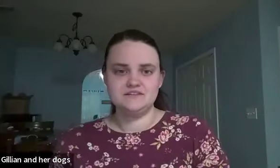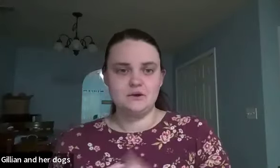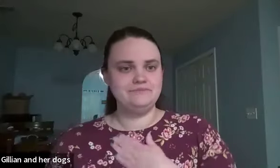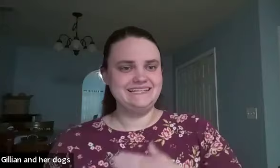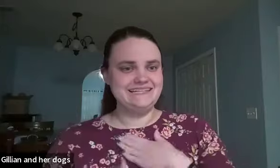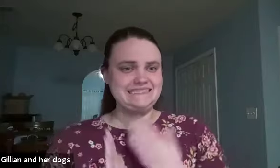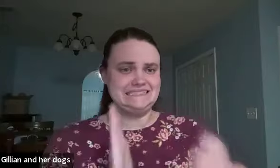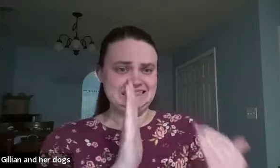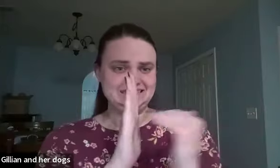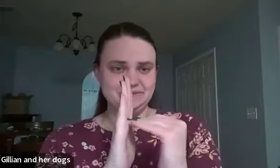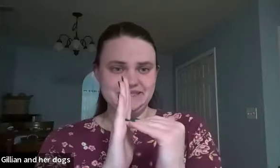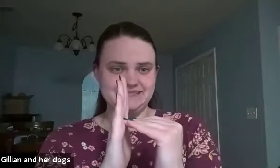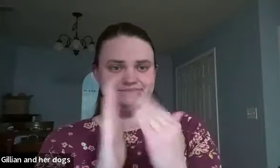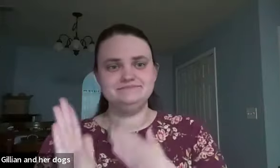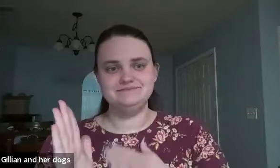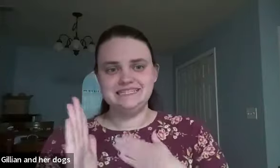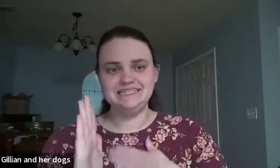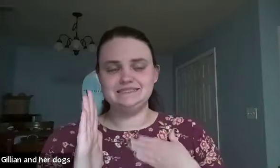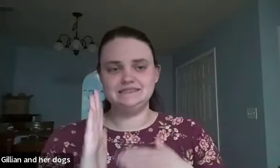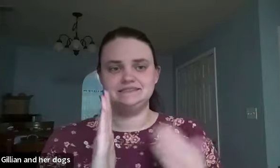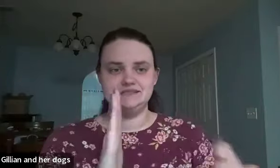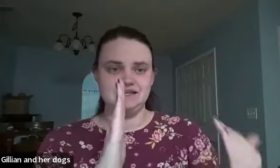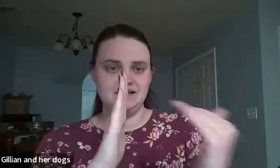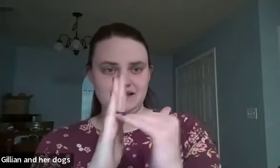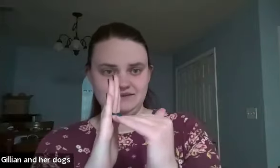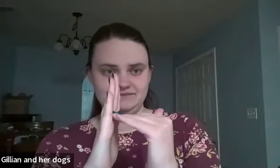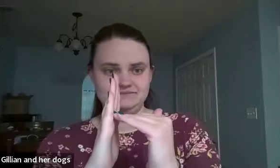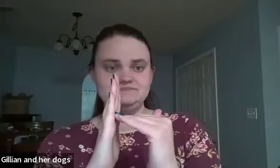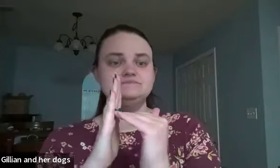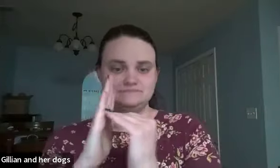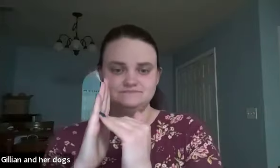So please repeat. Please again.